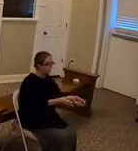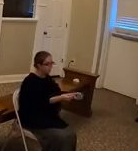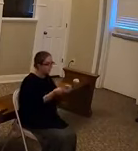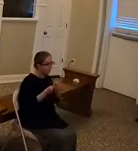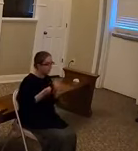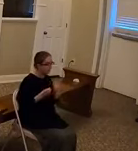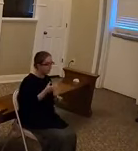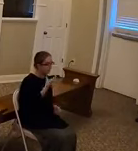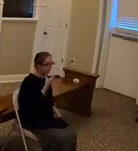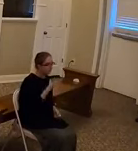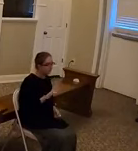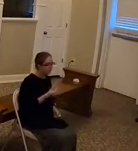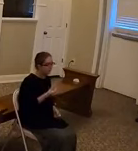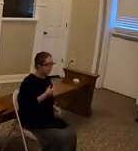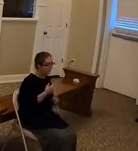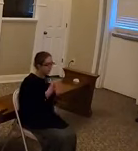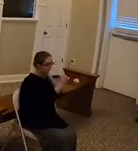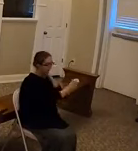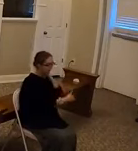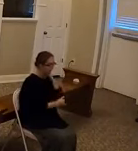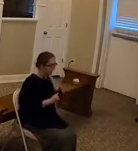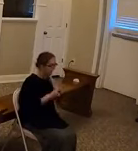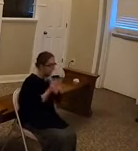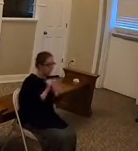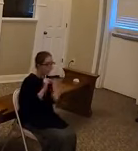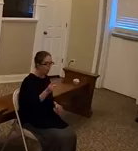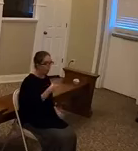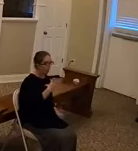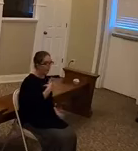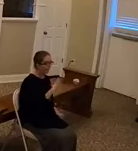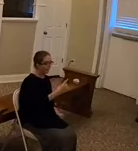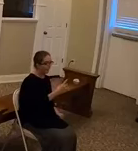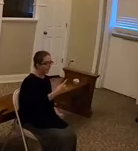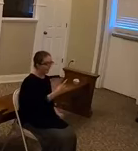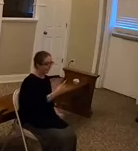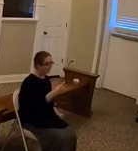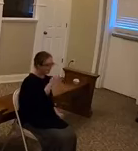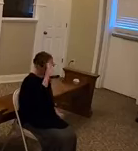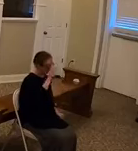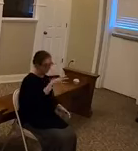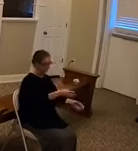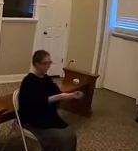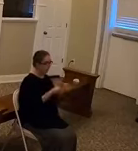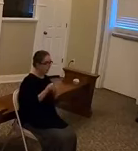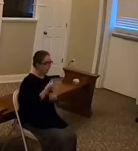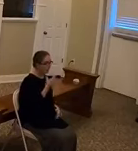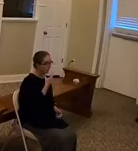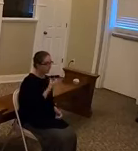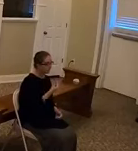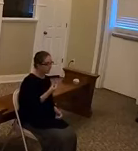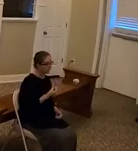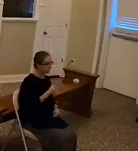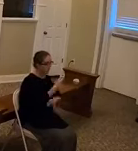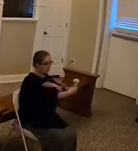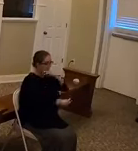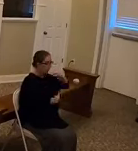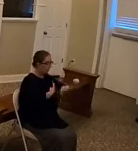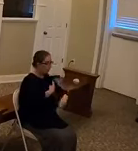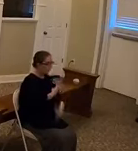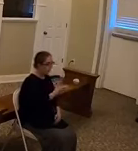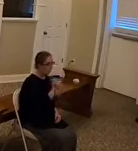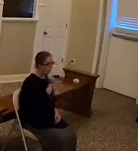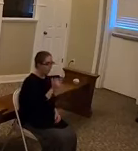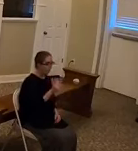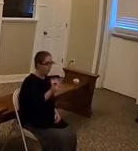a Gentile nation, a man that nobody liked. He took a Gentile world. Amen. We're